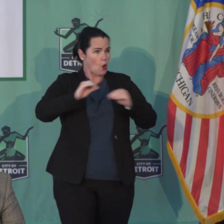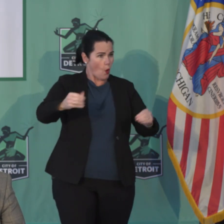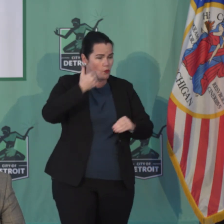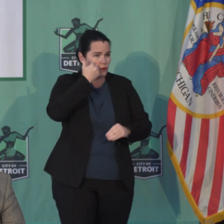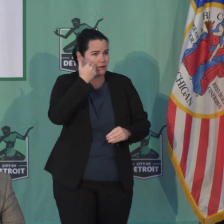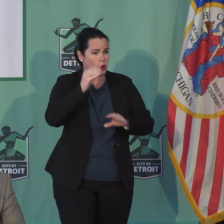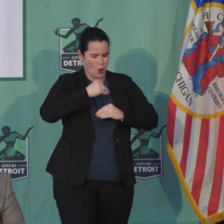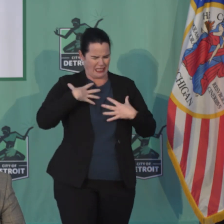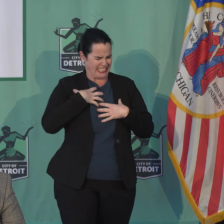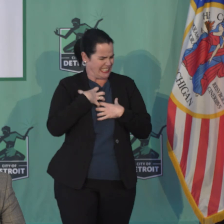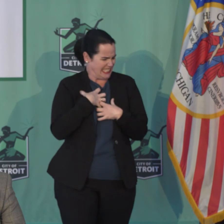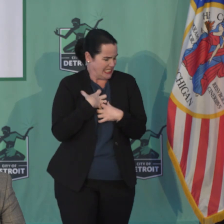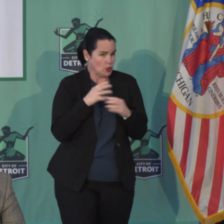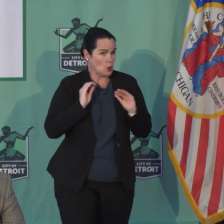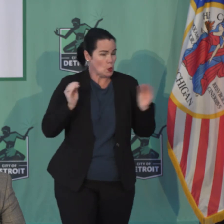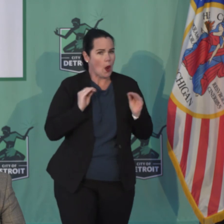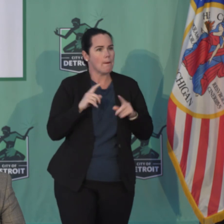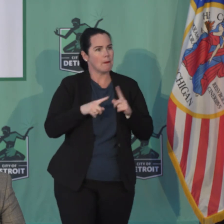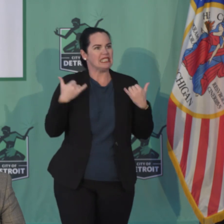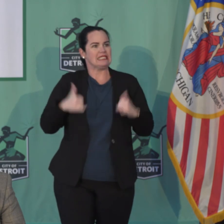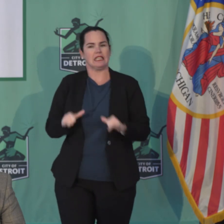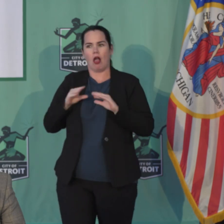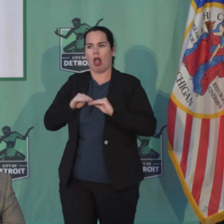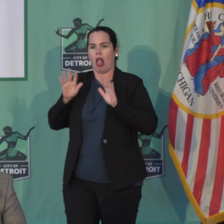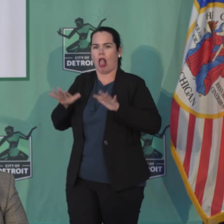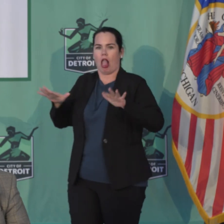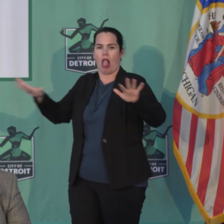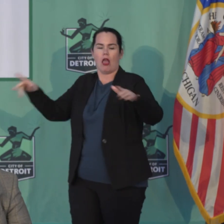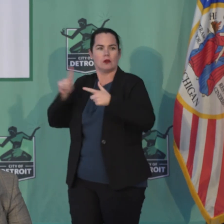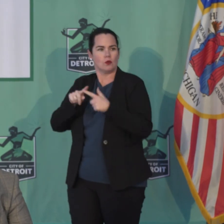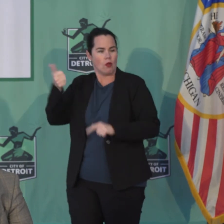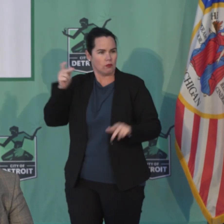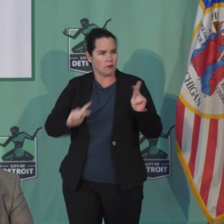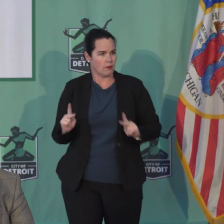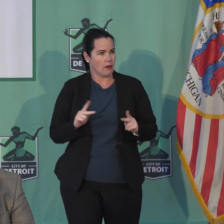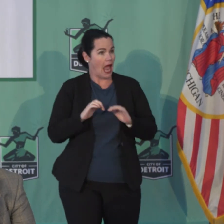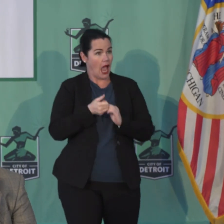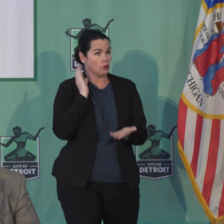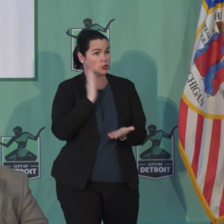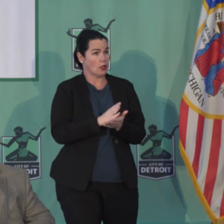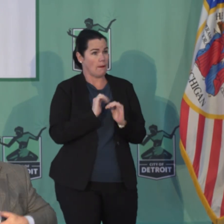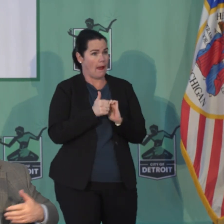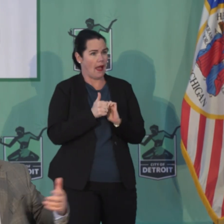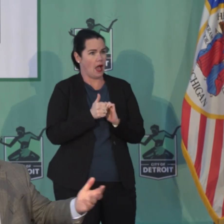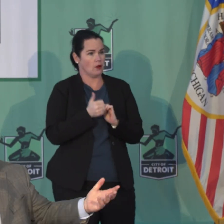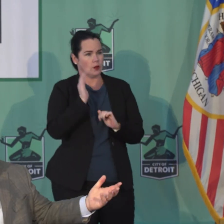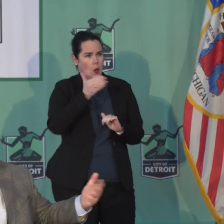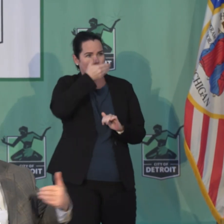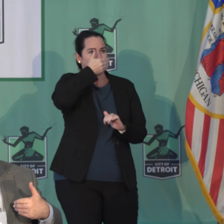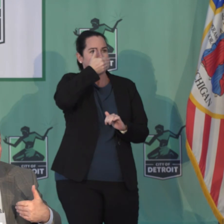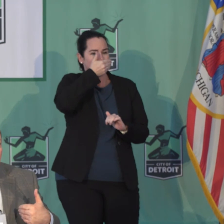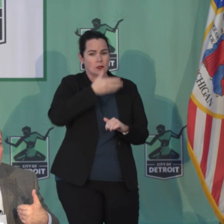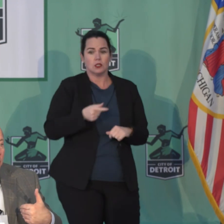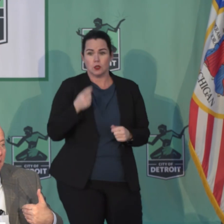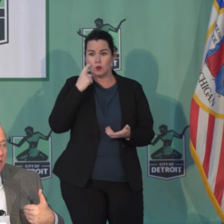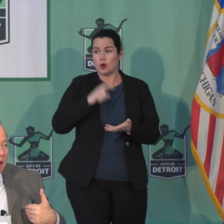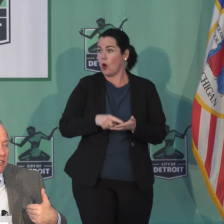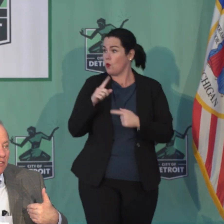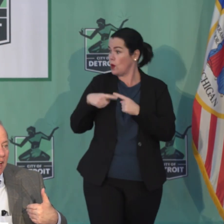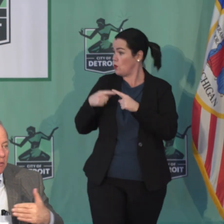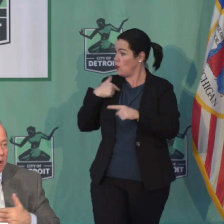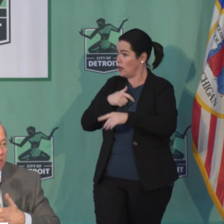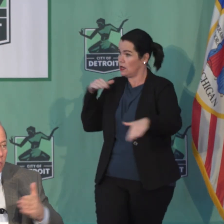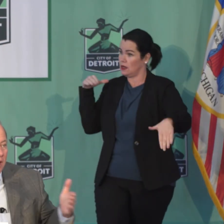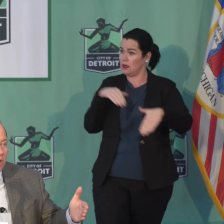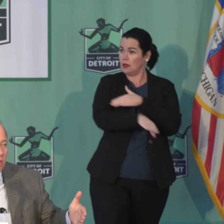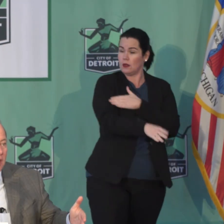this infection to other people. And the only way to stop it is to cover our mouths. And so you saw us all come in with face masks